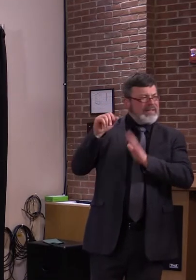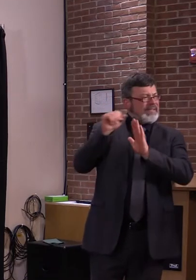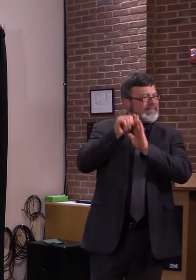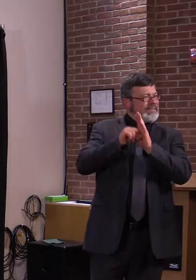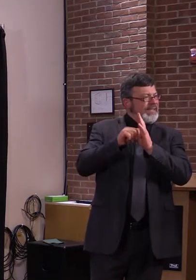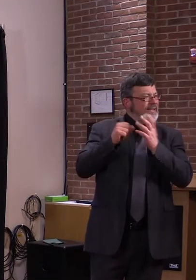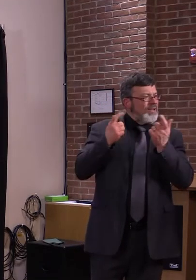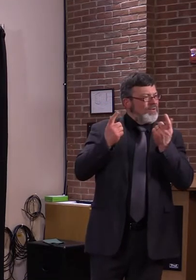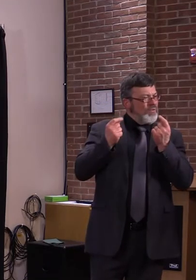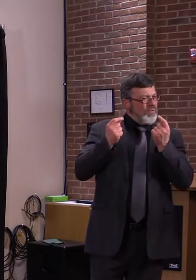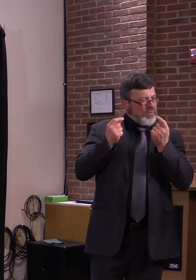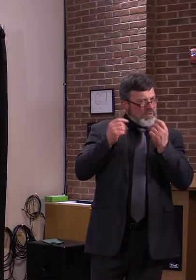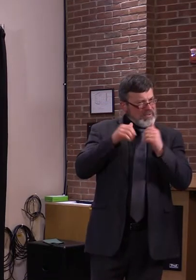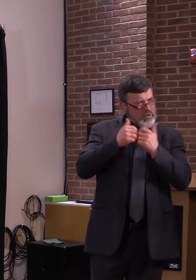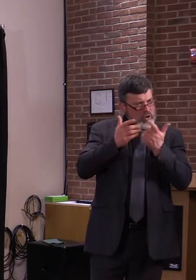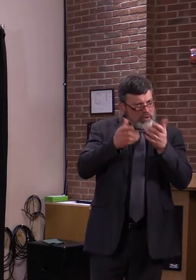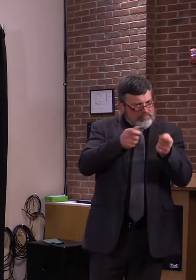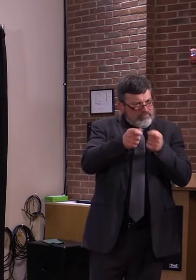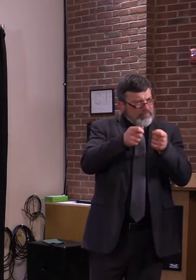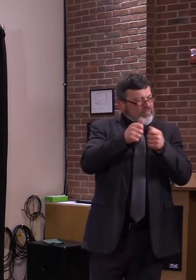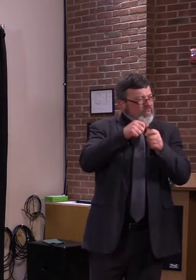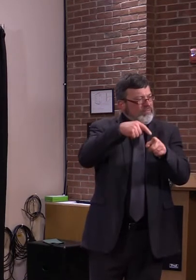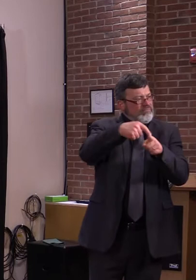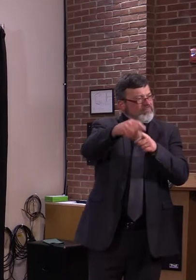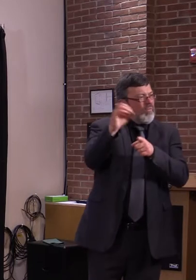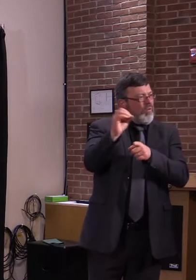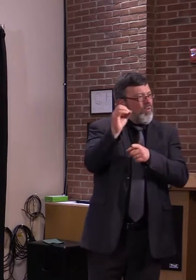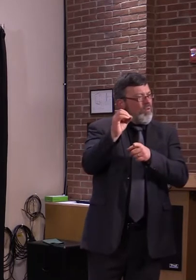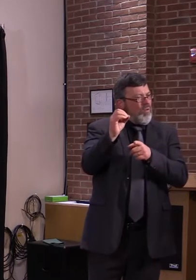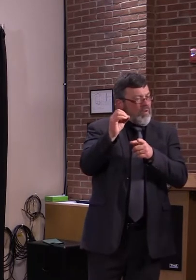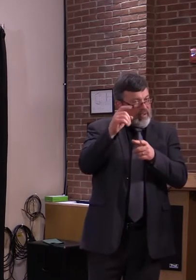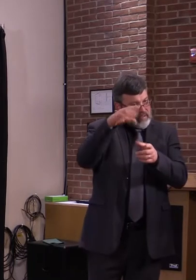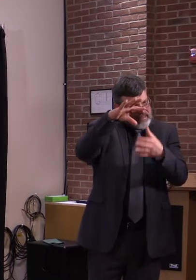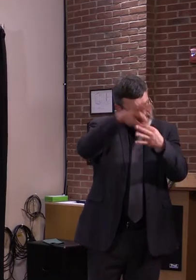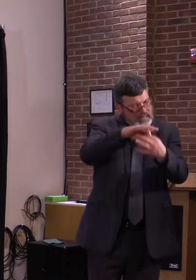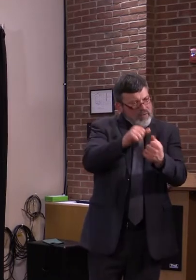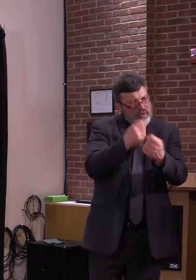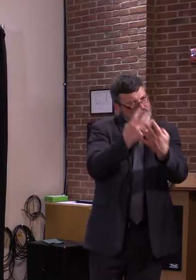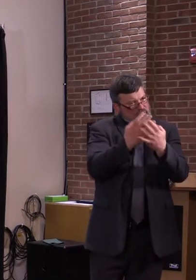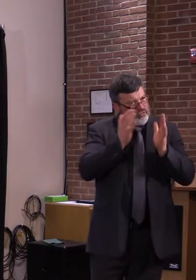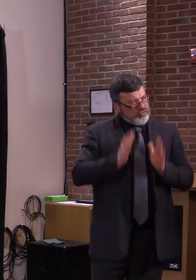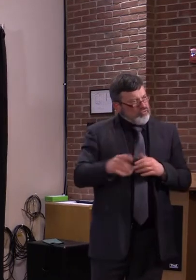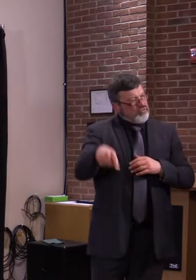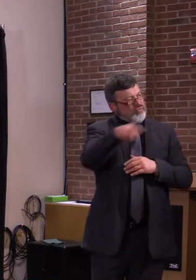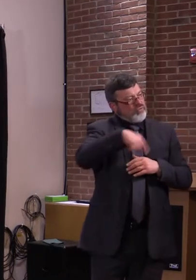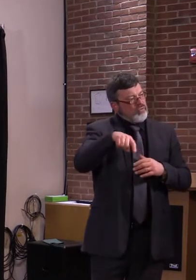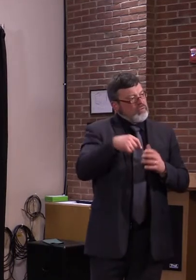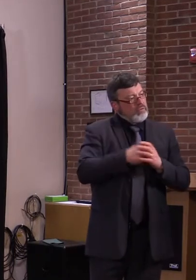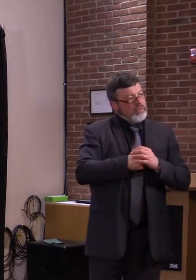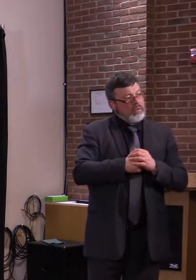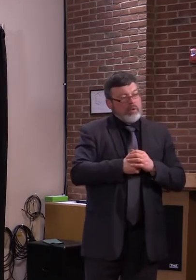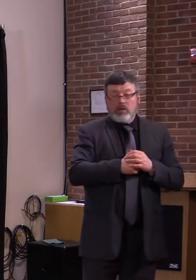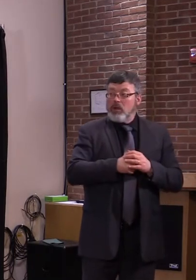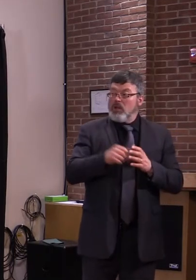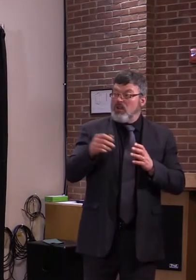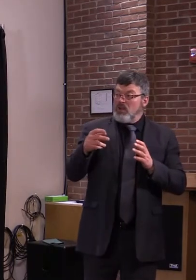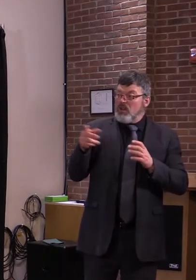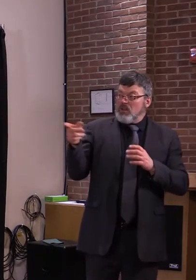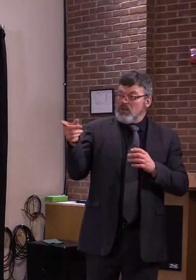Omicron in these kind of facilities? Yeah, I don't think we've let our guard down in terms of